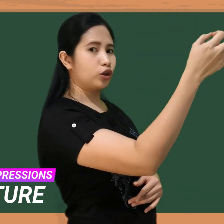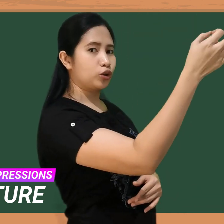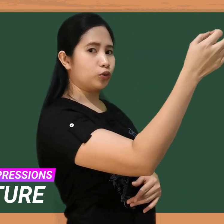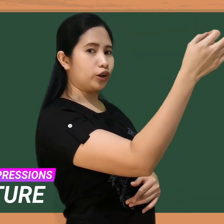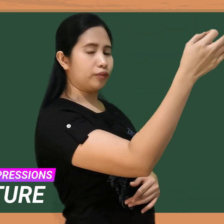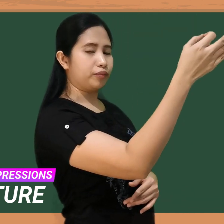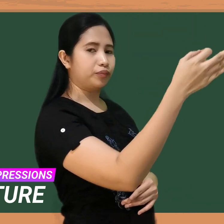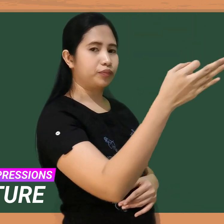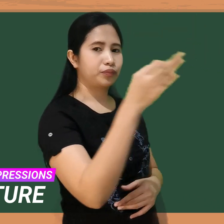Future.